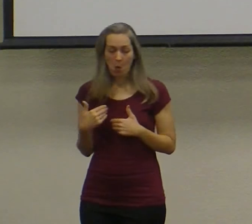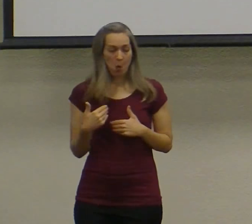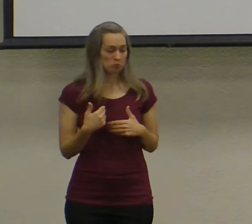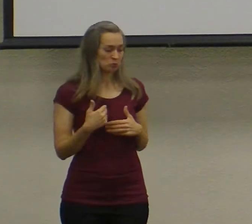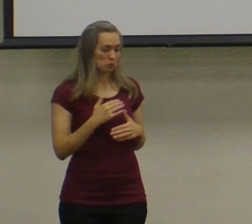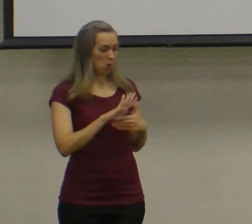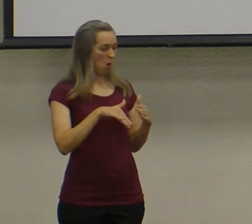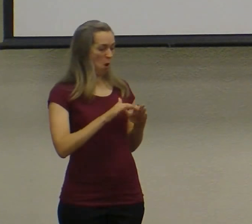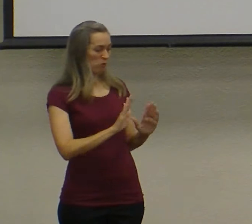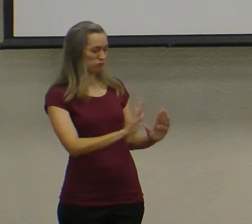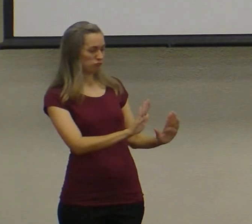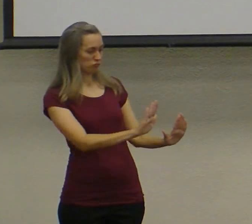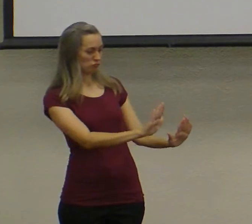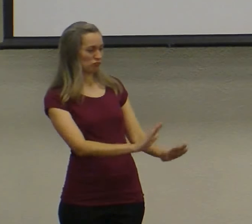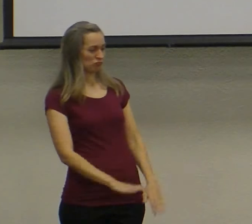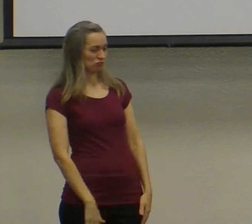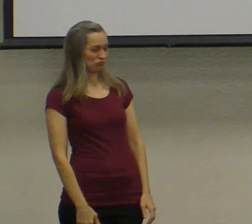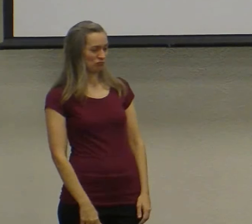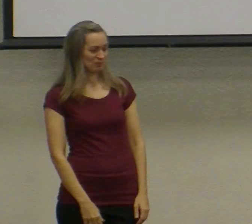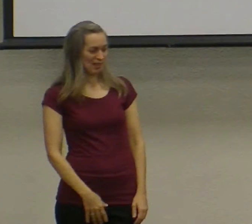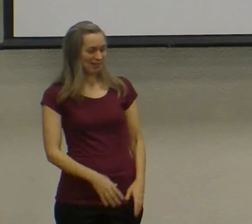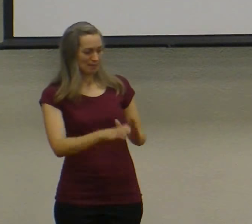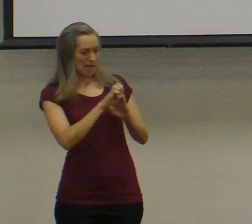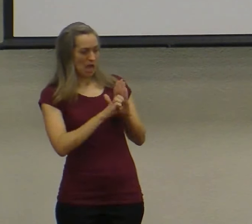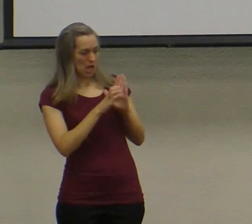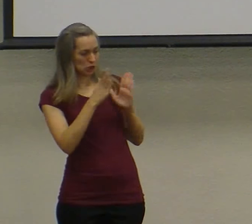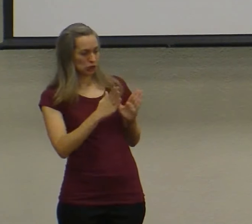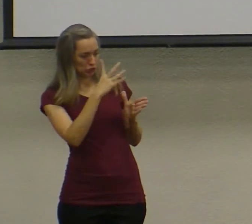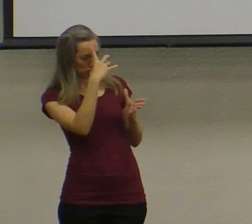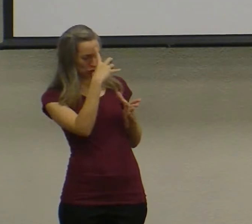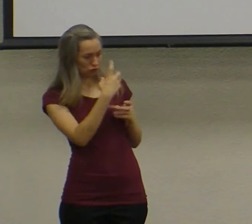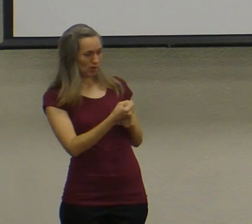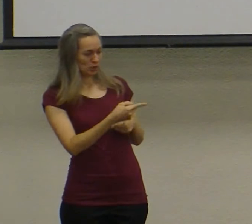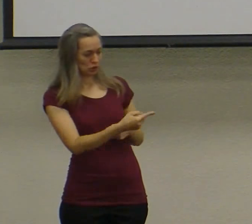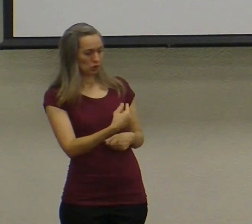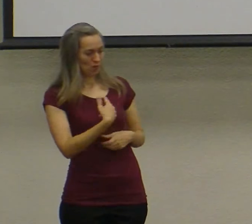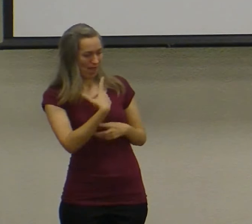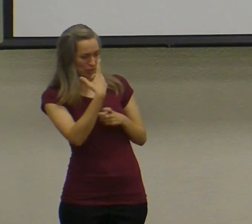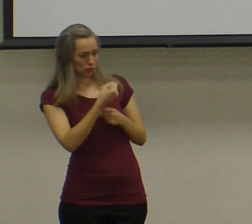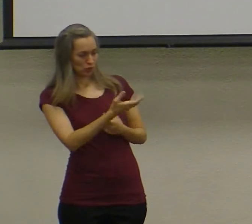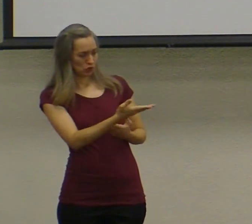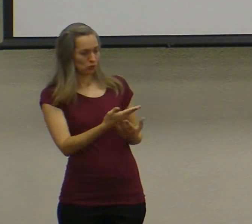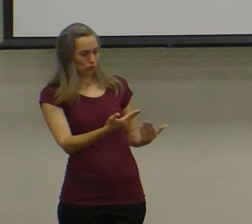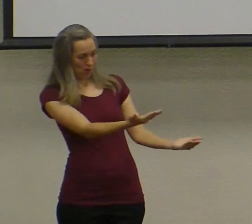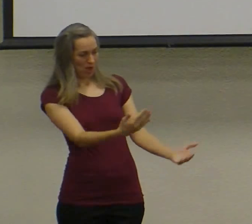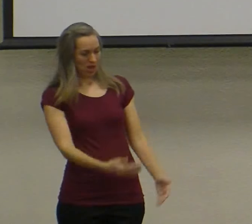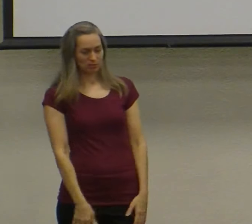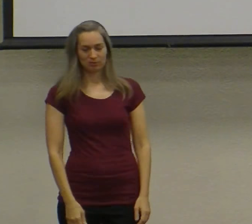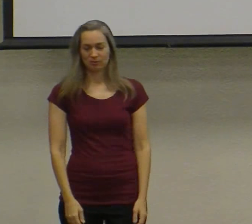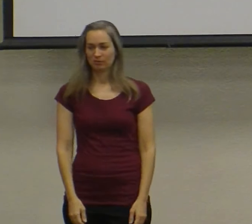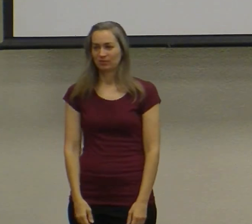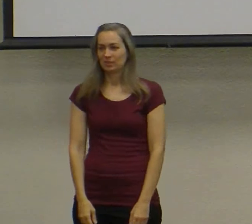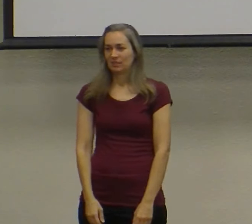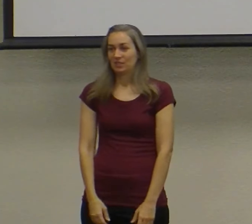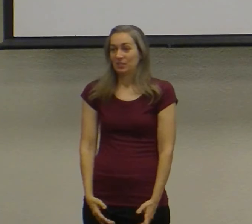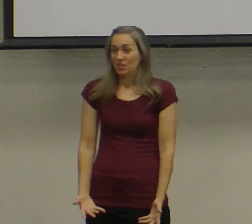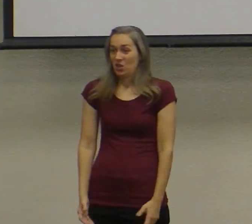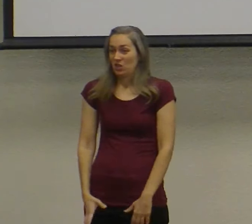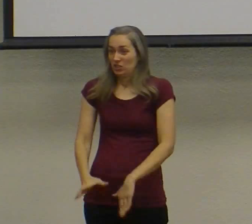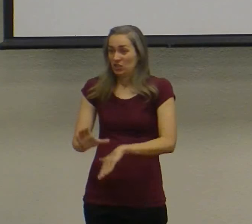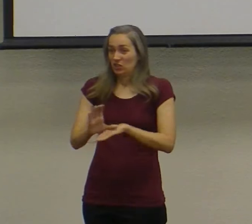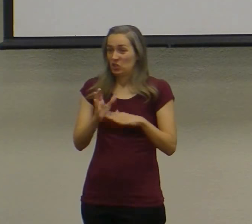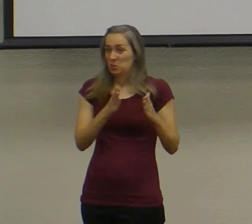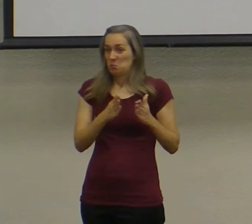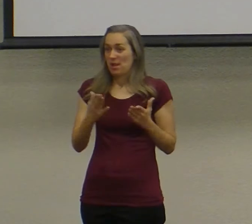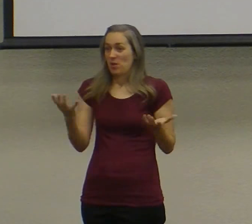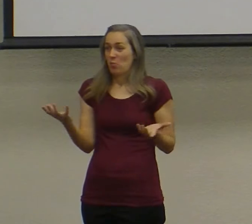I mean, the elders trust you. You've got my trust, so go ahead." All right. The thing that the church had planned was